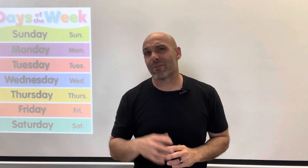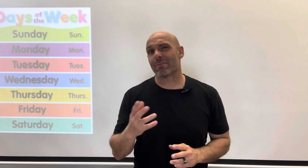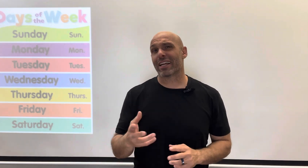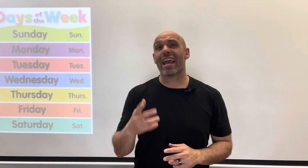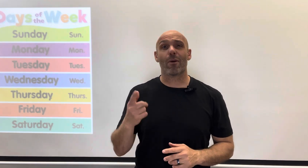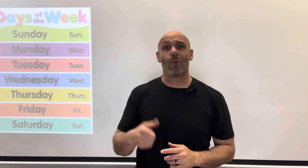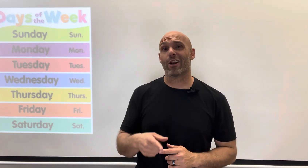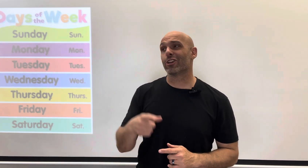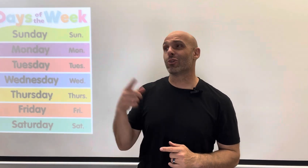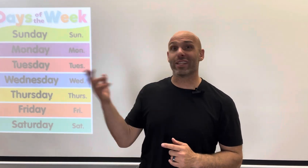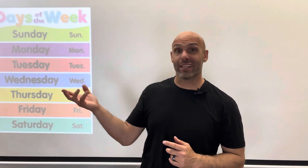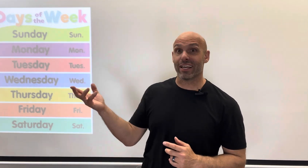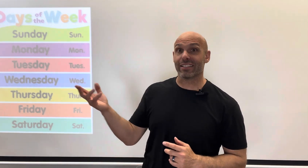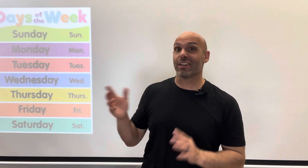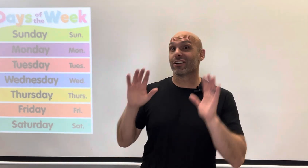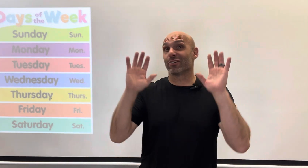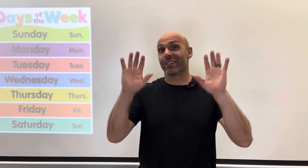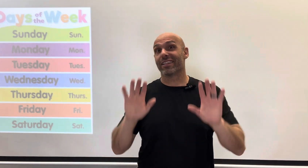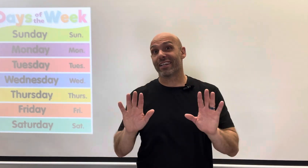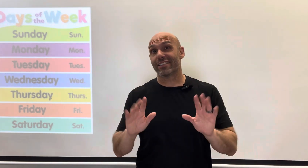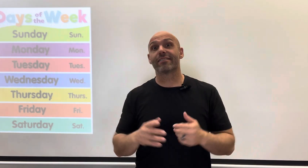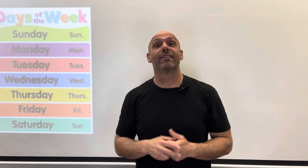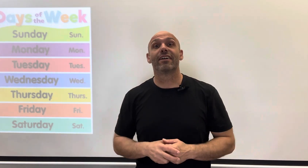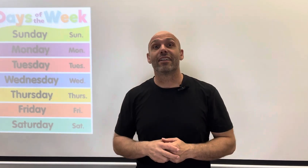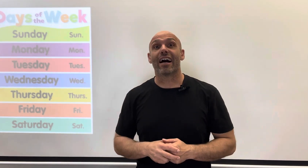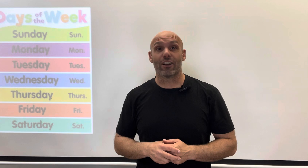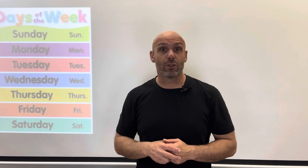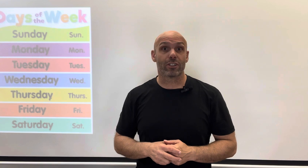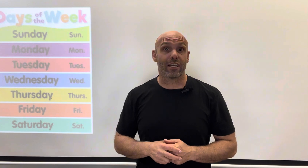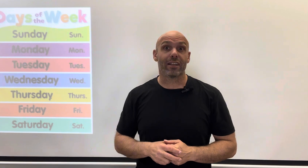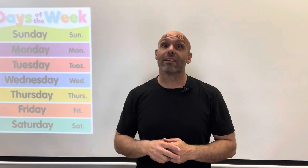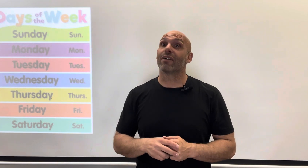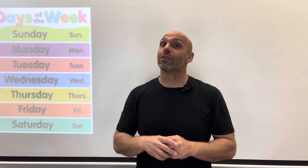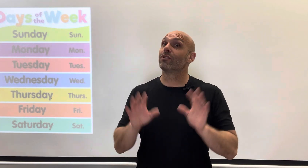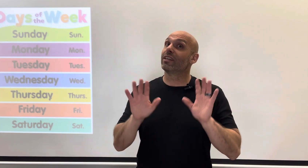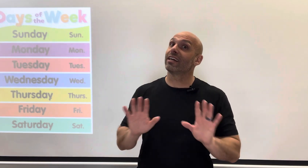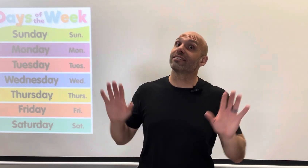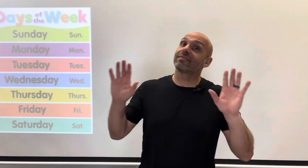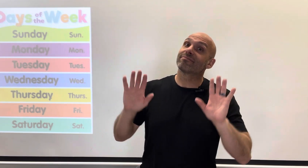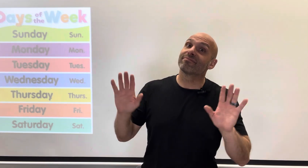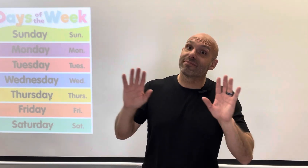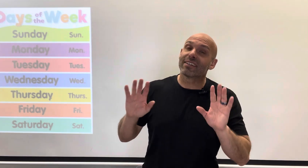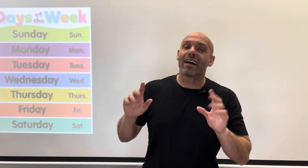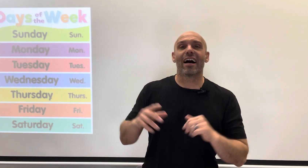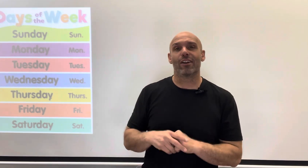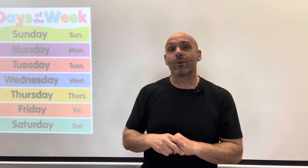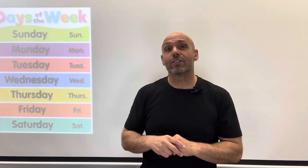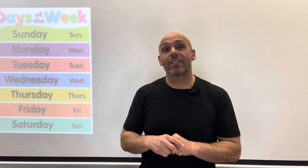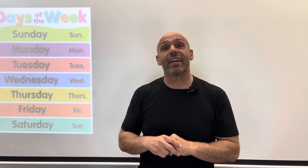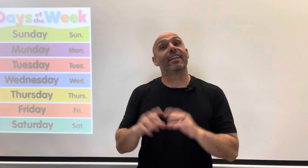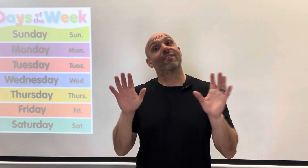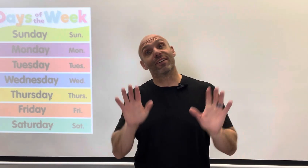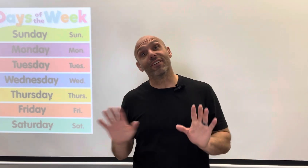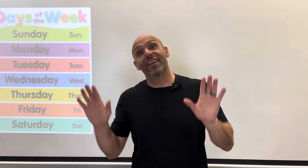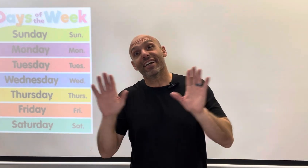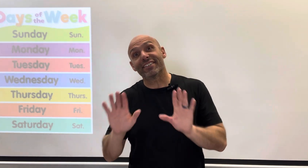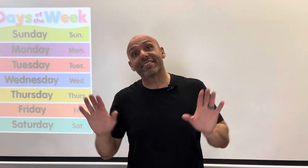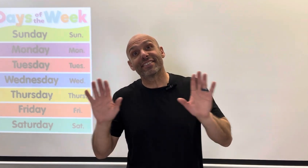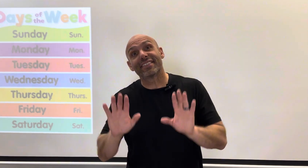like, hey, when are you doing this? And you're doing this, I know what you're saying. If you do this, I know what you're saying. If you do this,